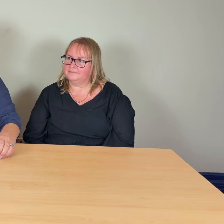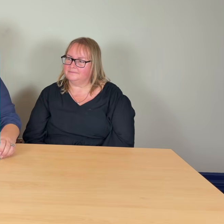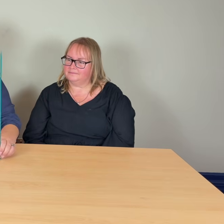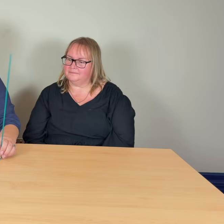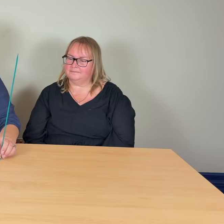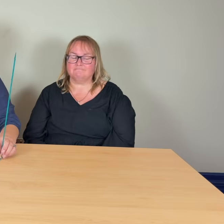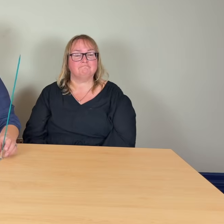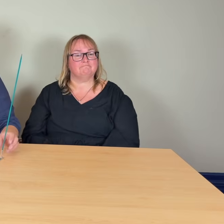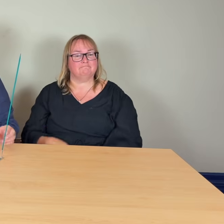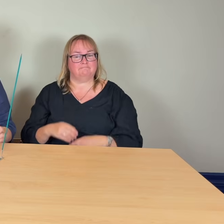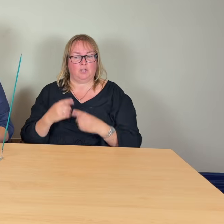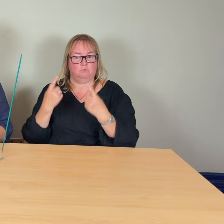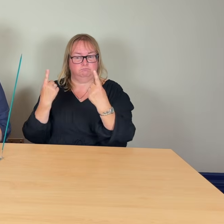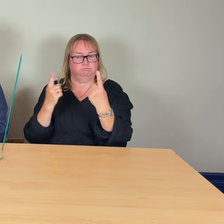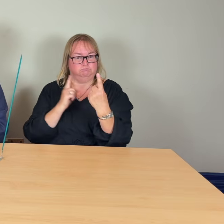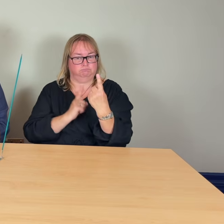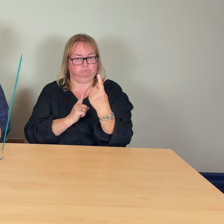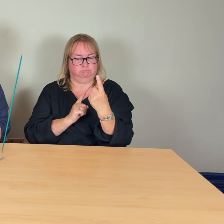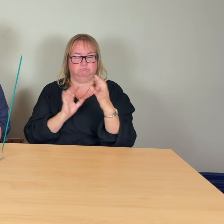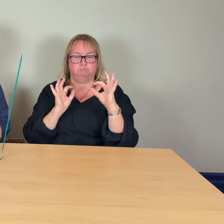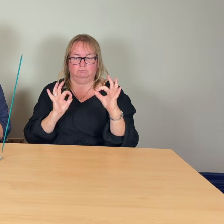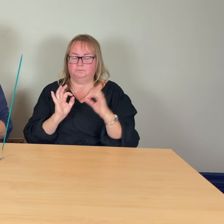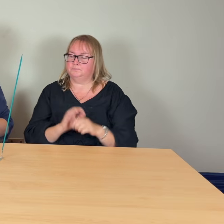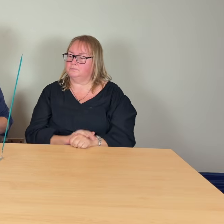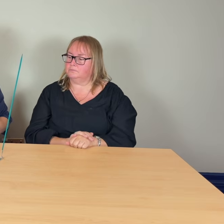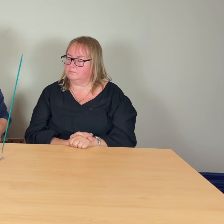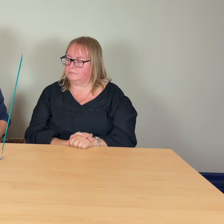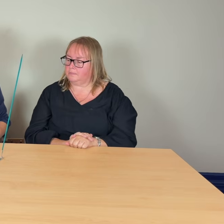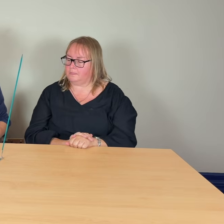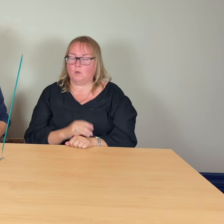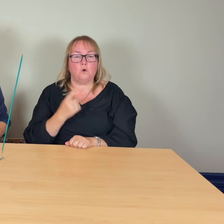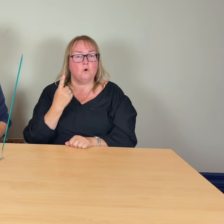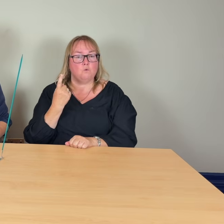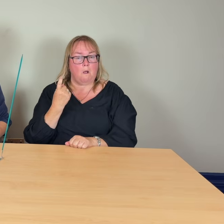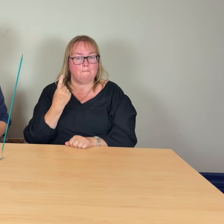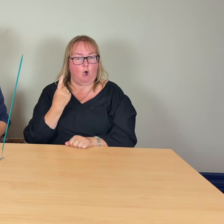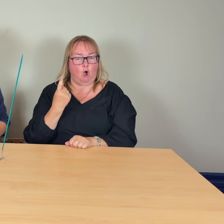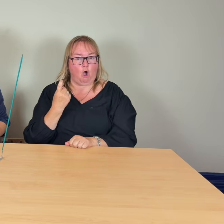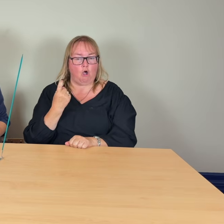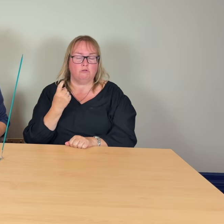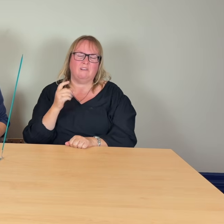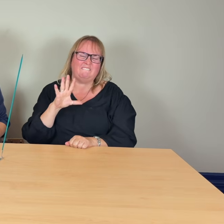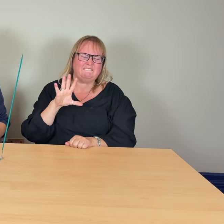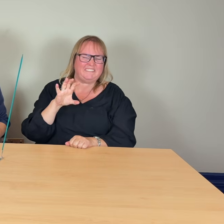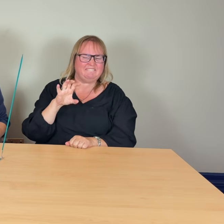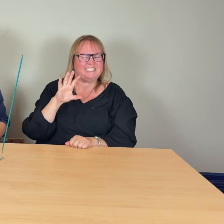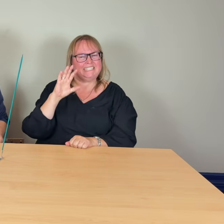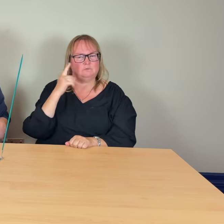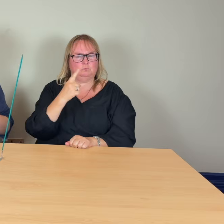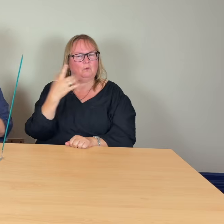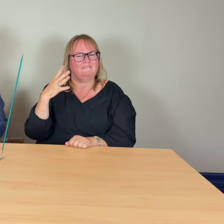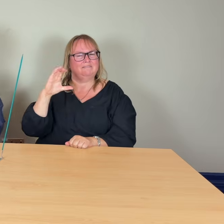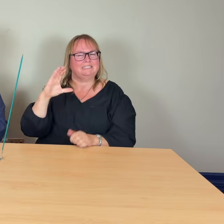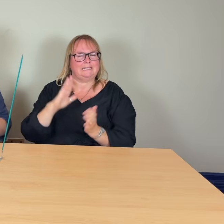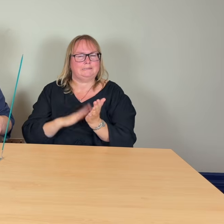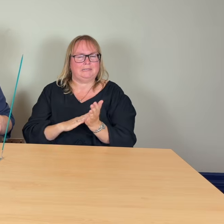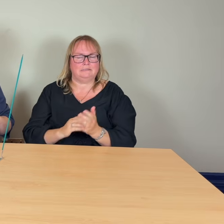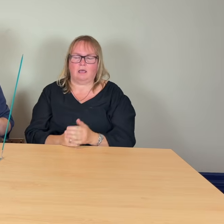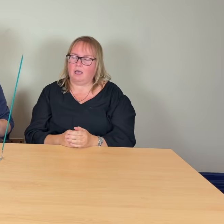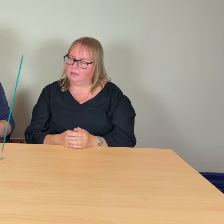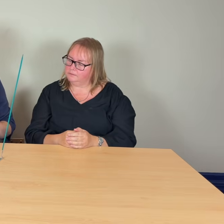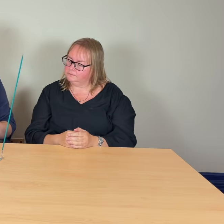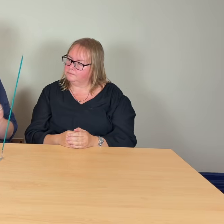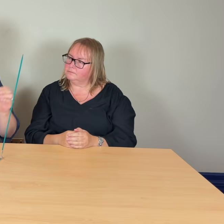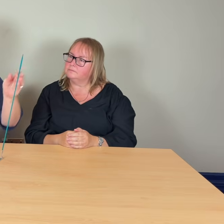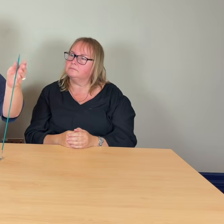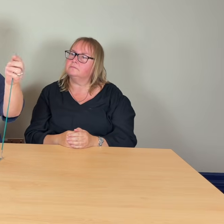So you have your 3 sticks like that. You're going to need another piece of tape, about 15 centimetres. And